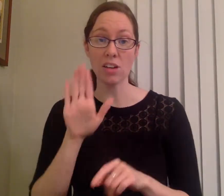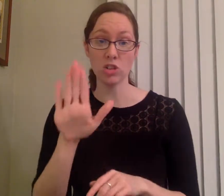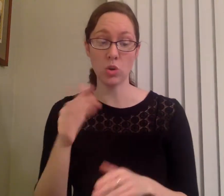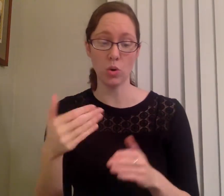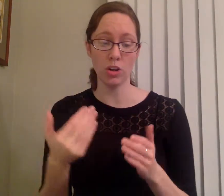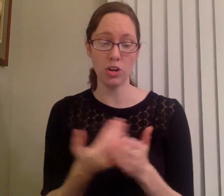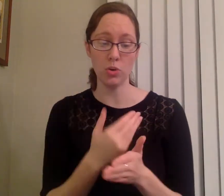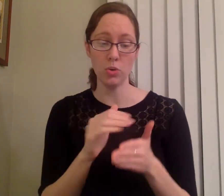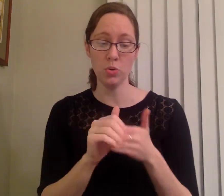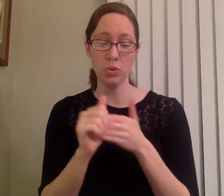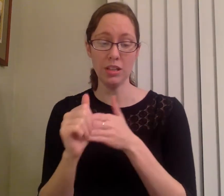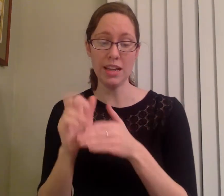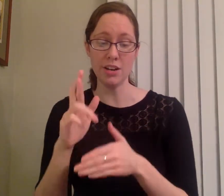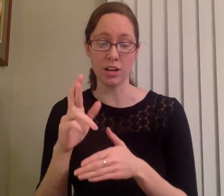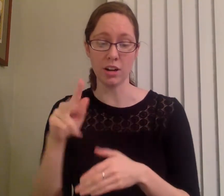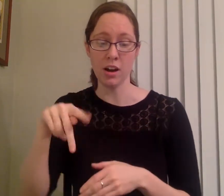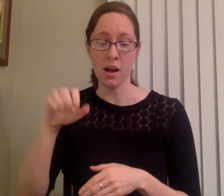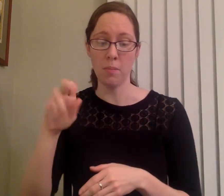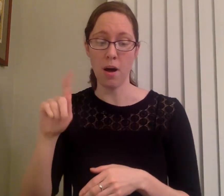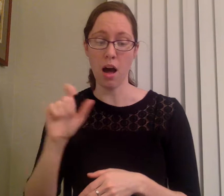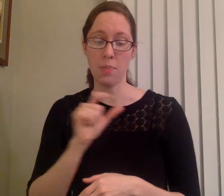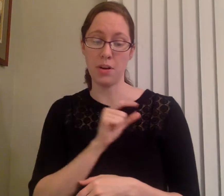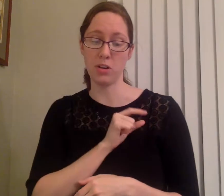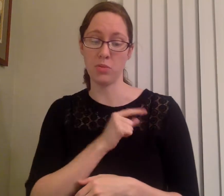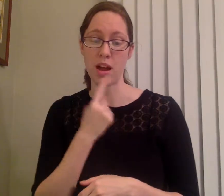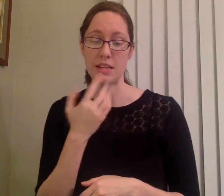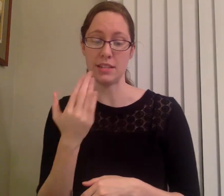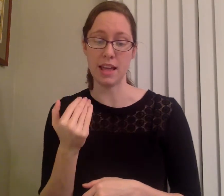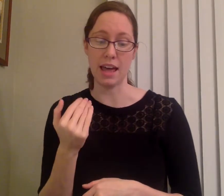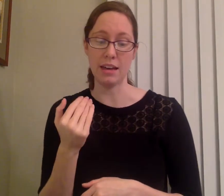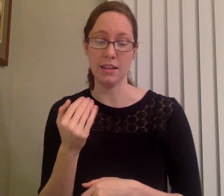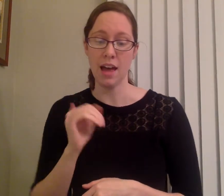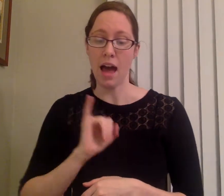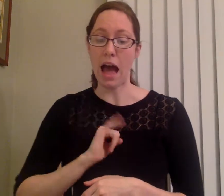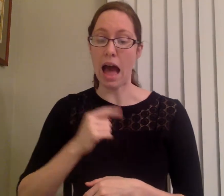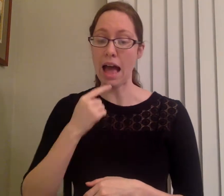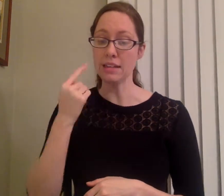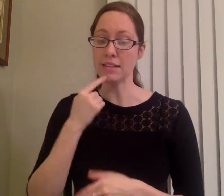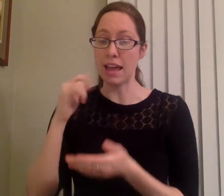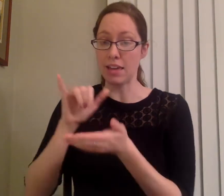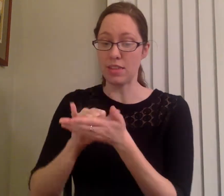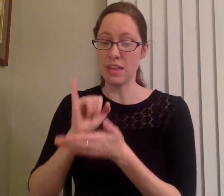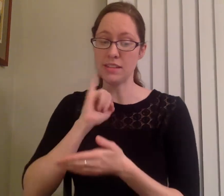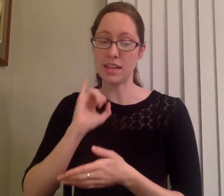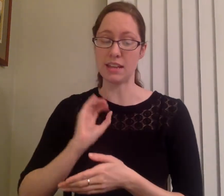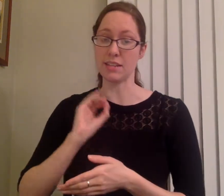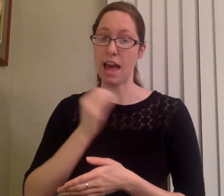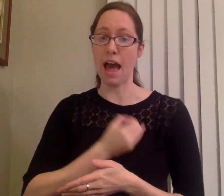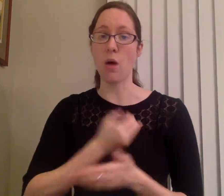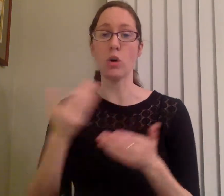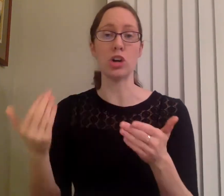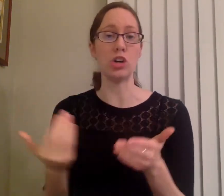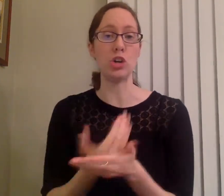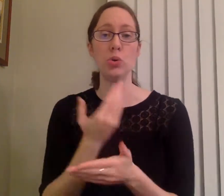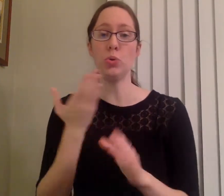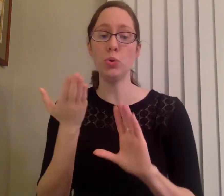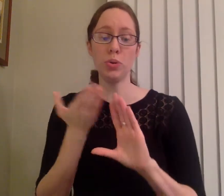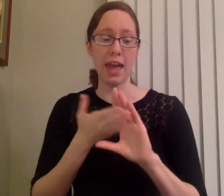As your new leader, Papa Grunt said, I say this is our new